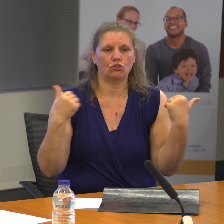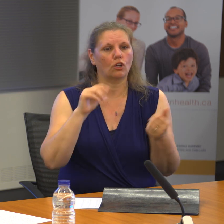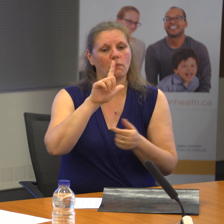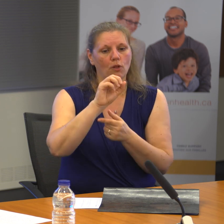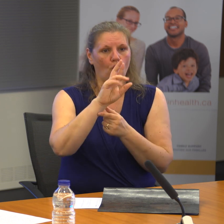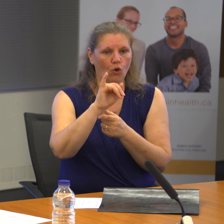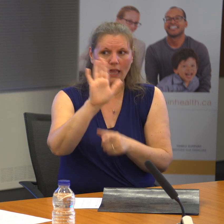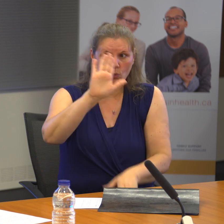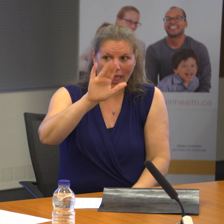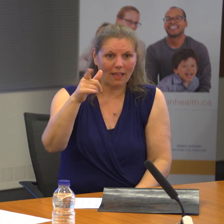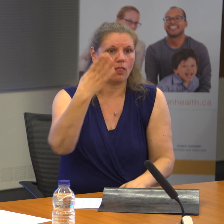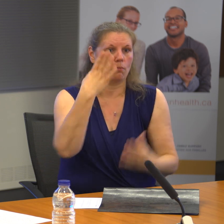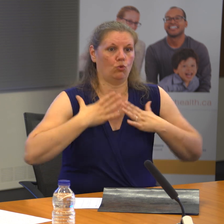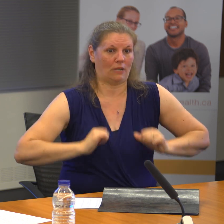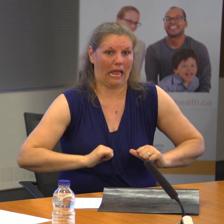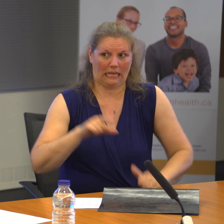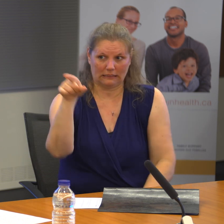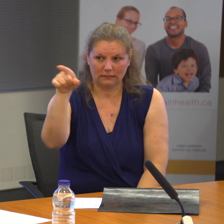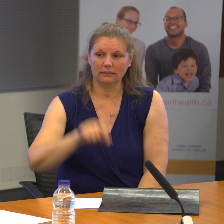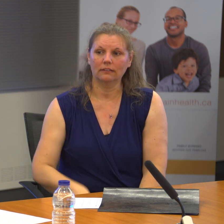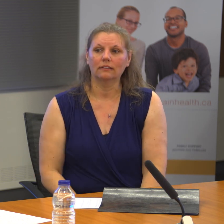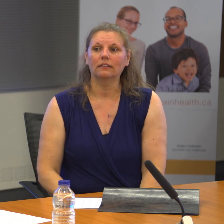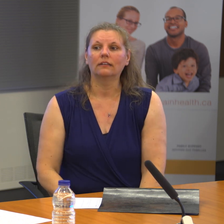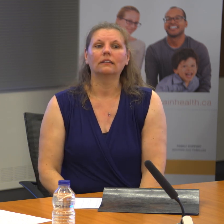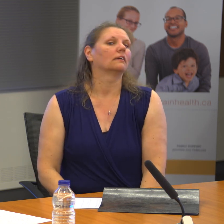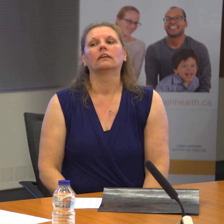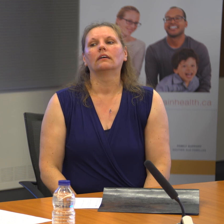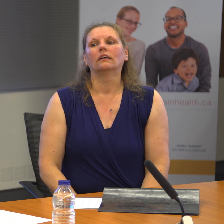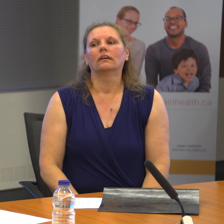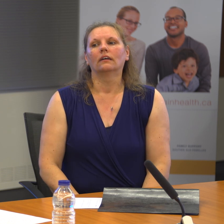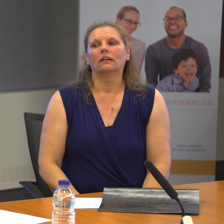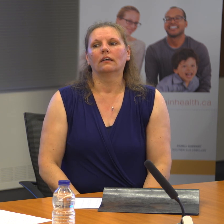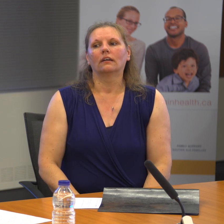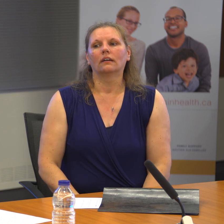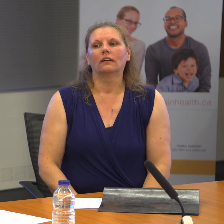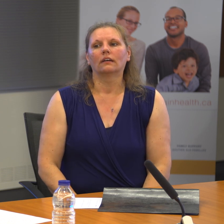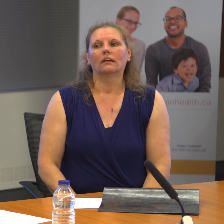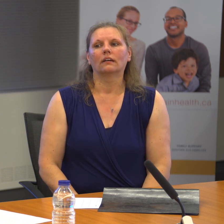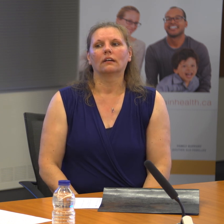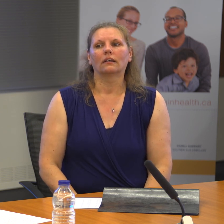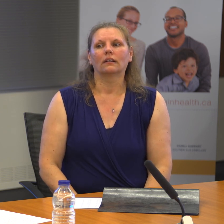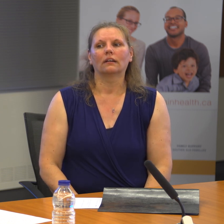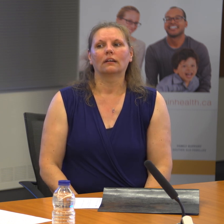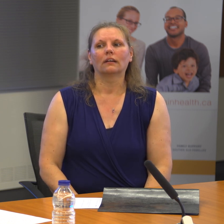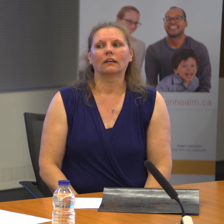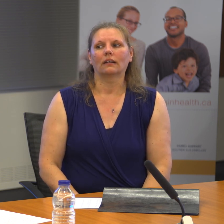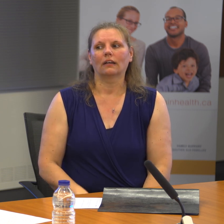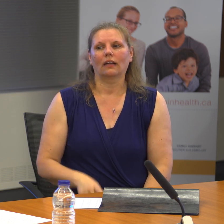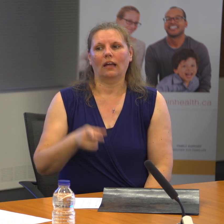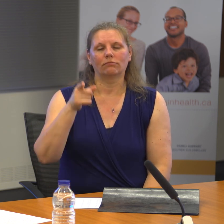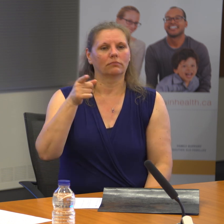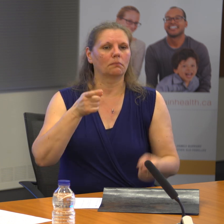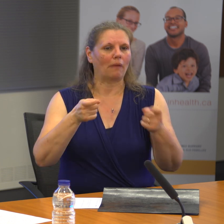a wave, and Mary Jose, who is the Manager of Partnerships and